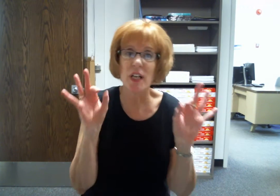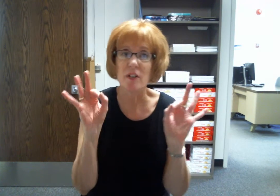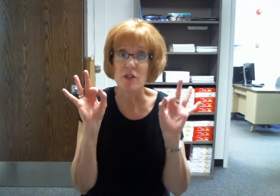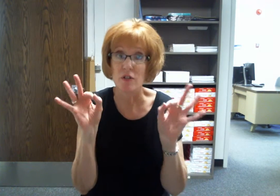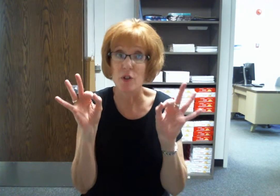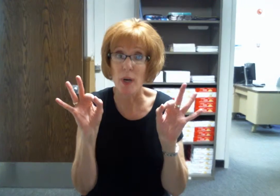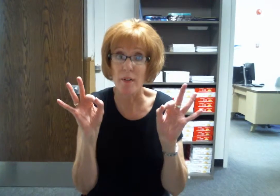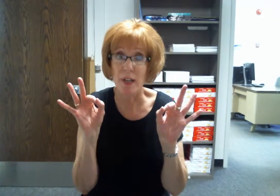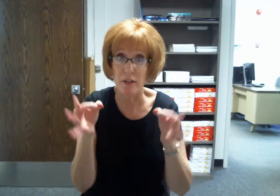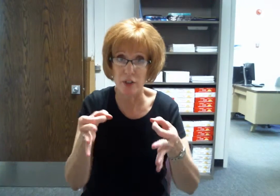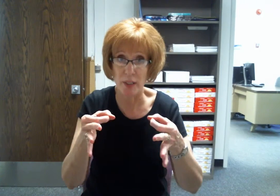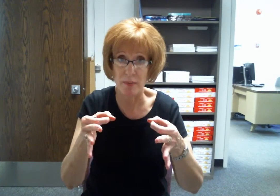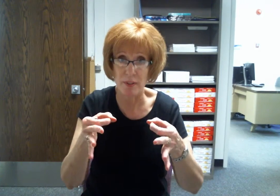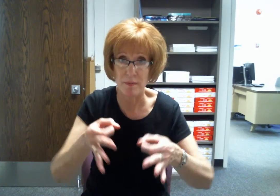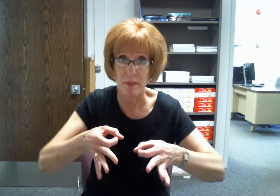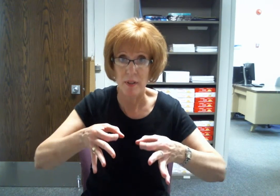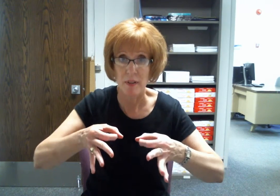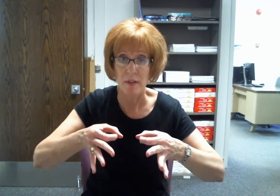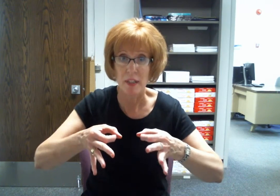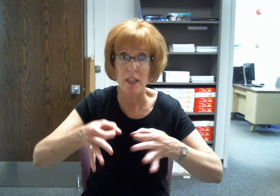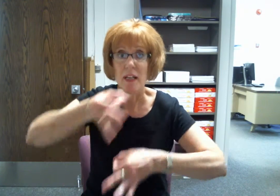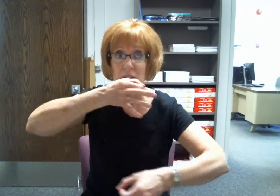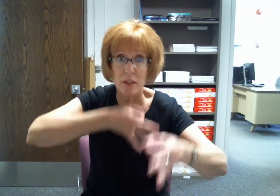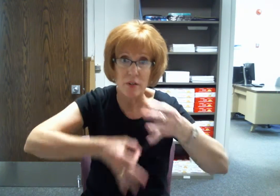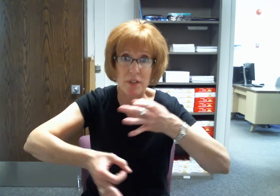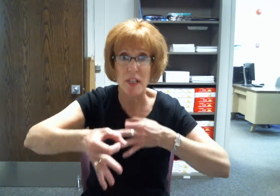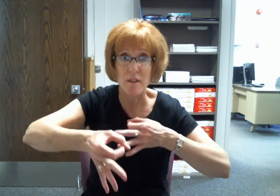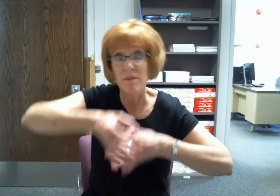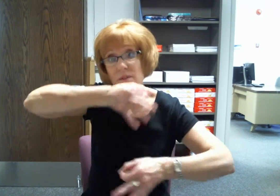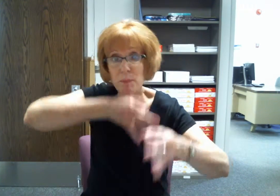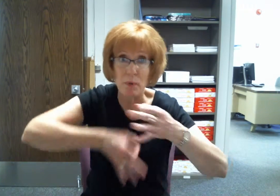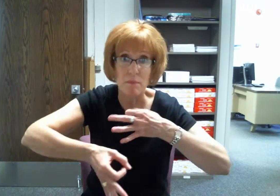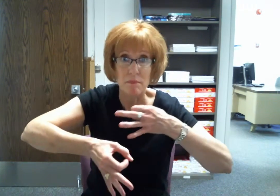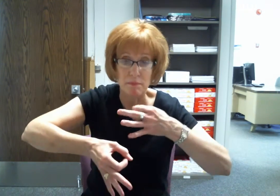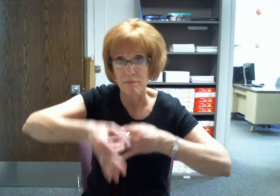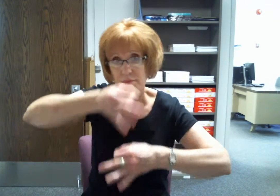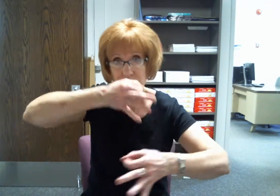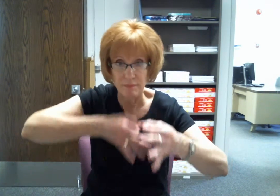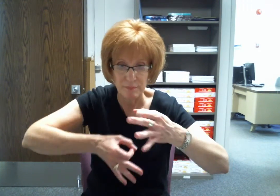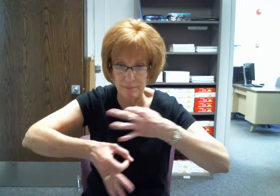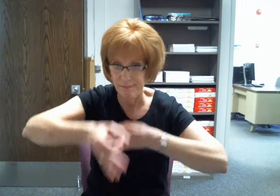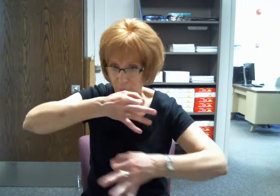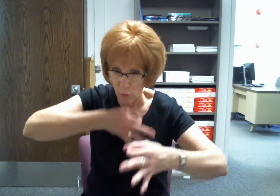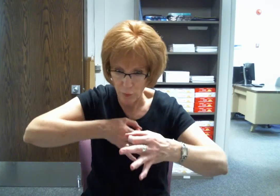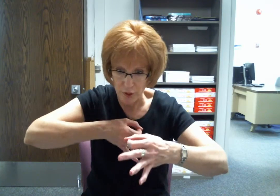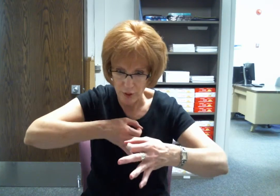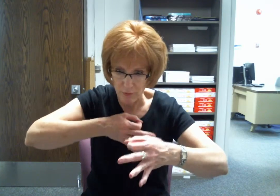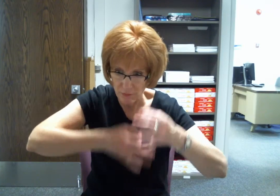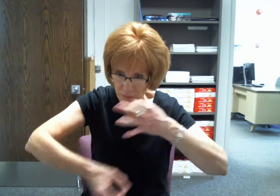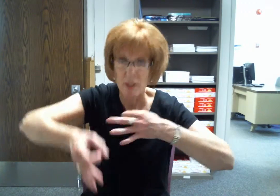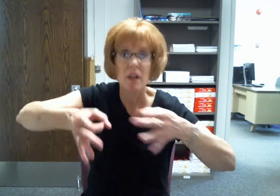Exchange. 2 F hand shapes. Like that. And then you just kind of flip them over each other. I'm